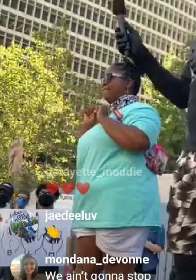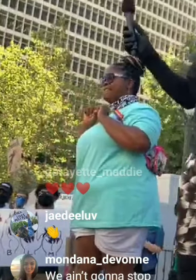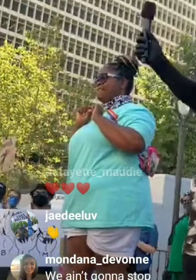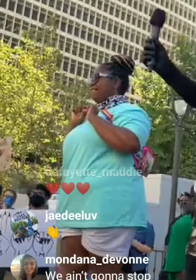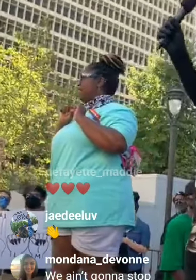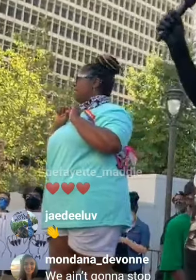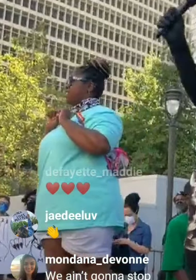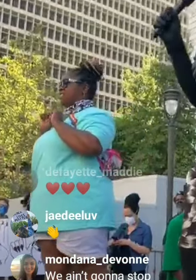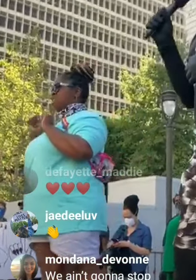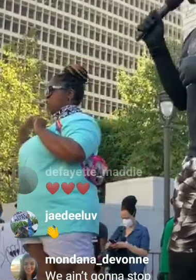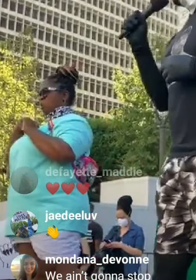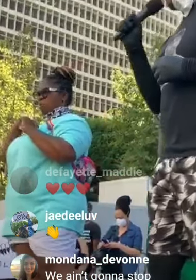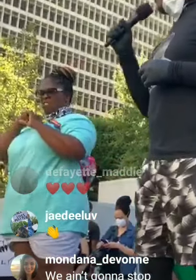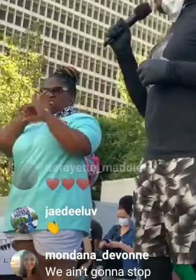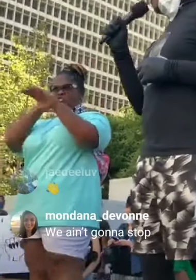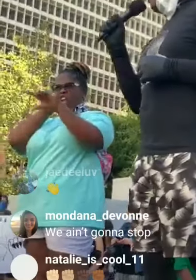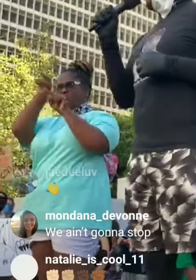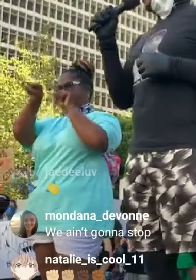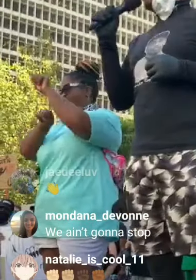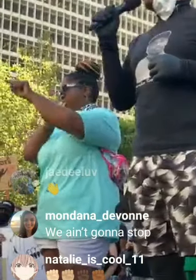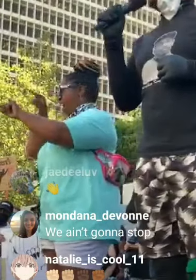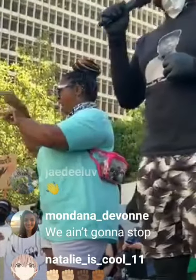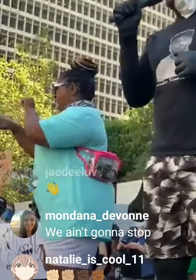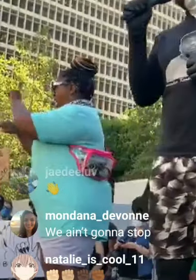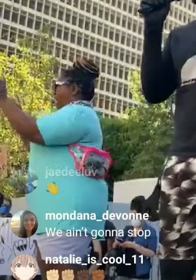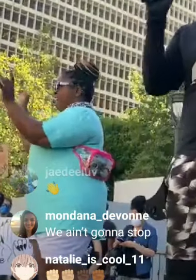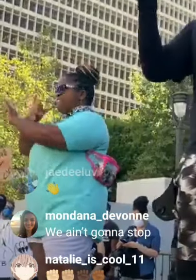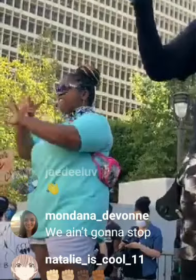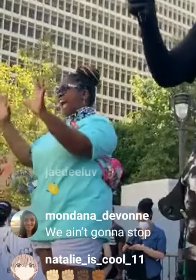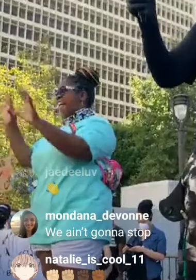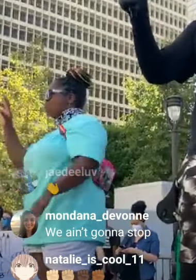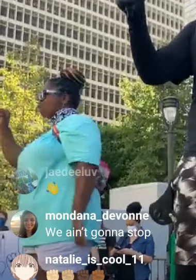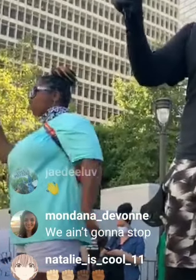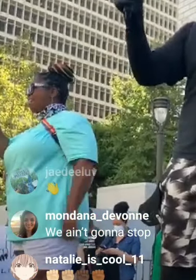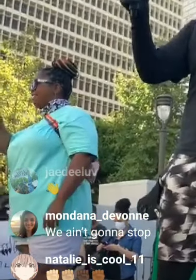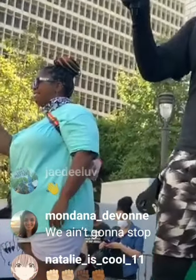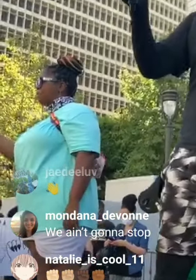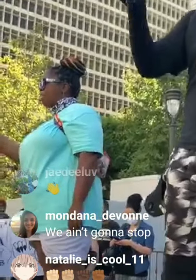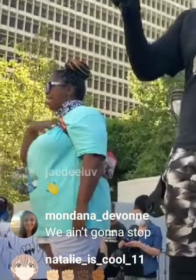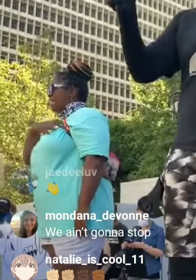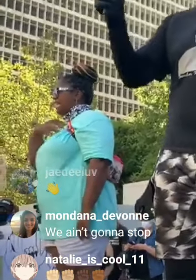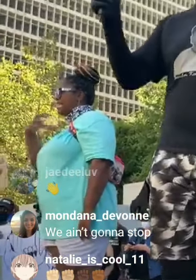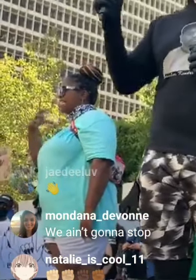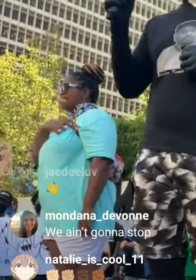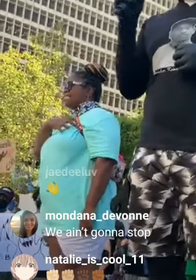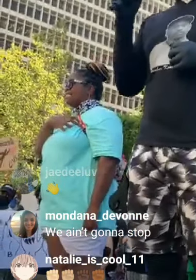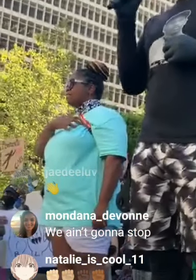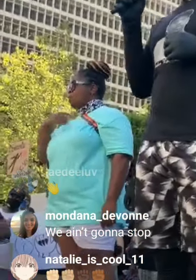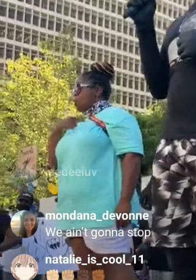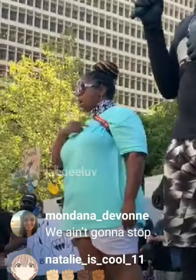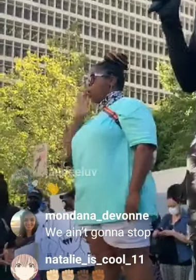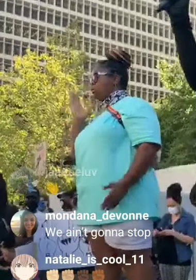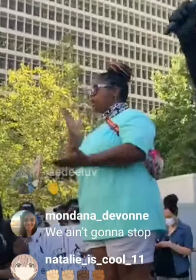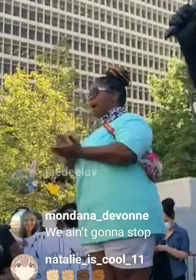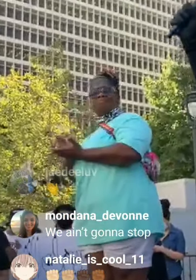breathe. We're calling out the violence of these racist police. And we